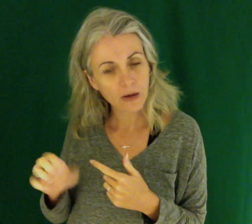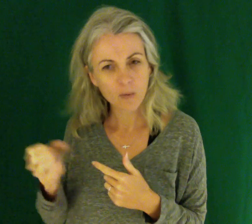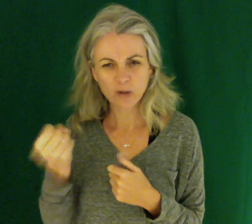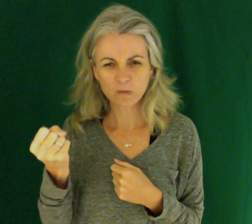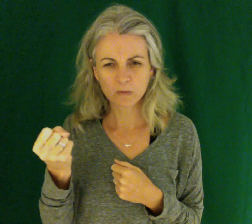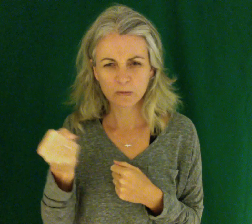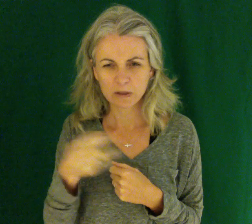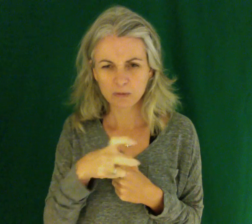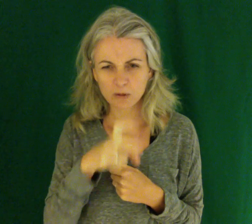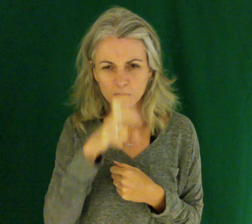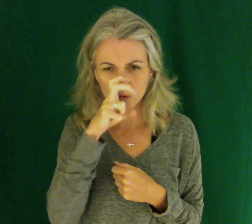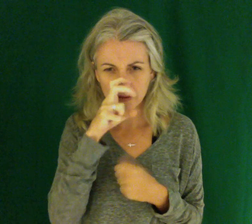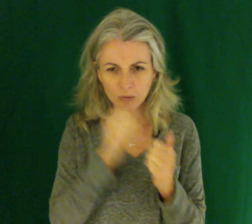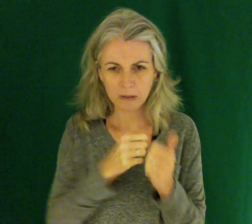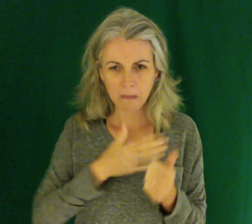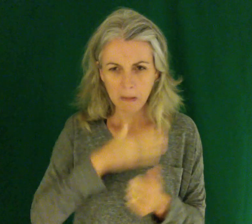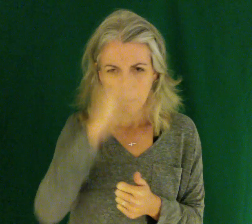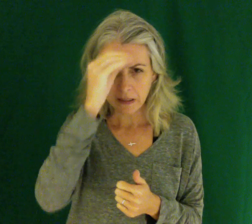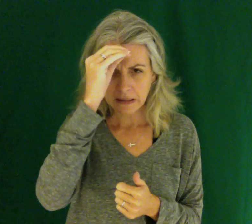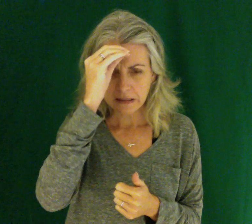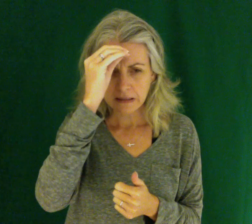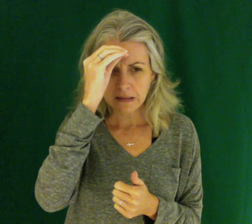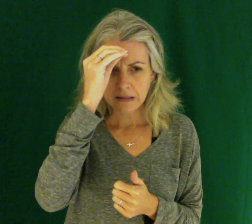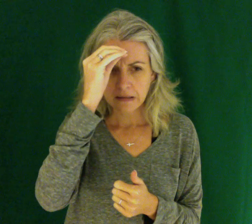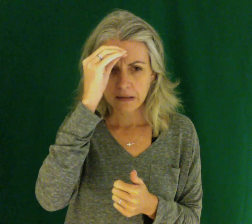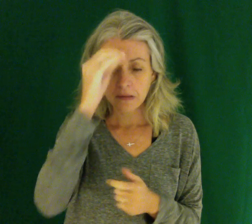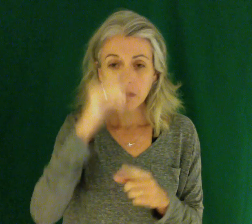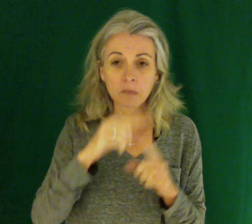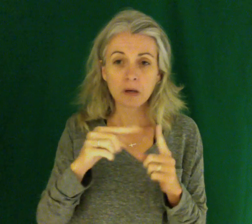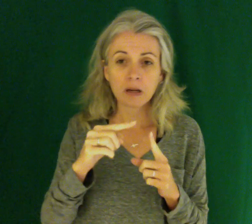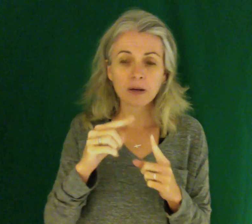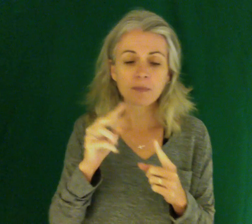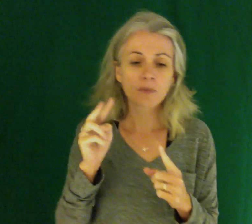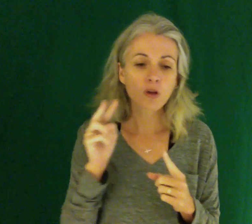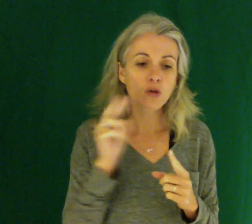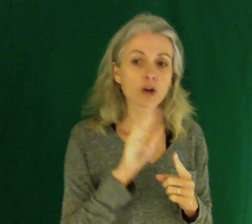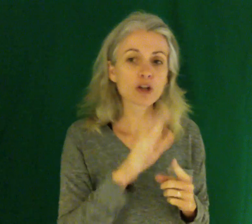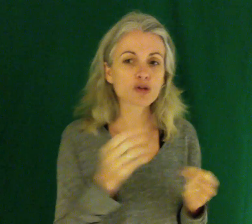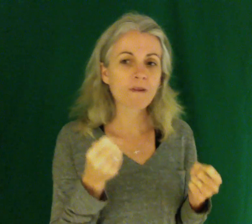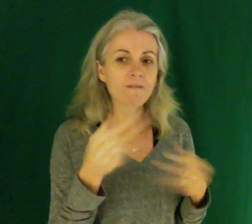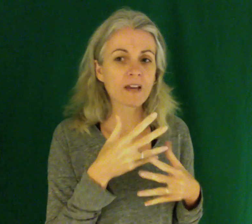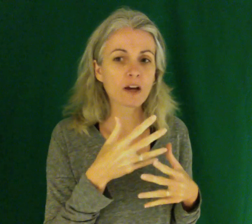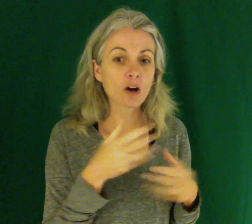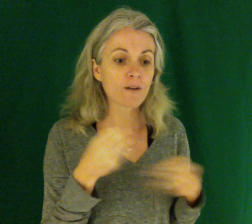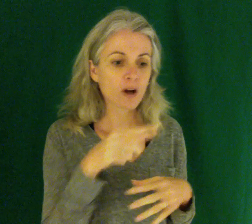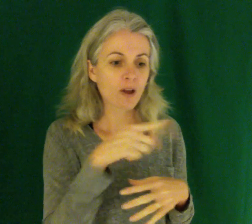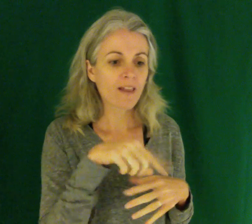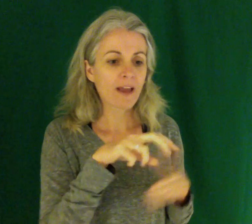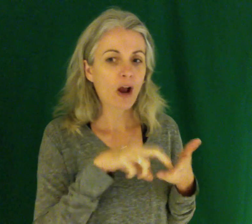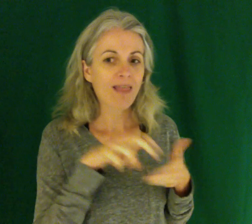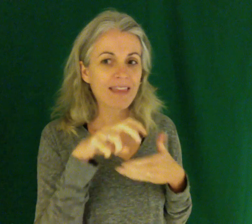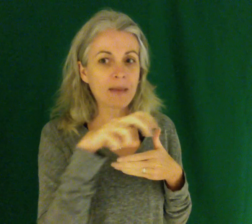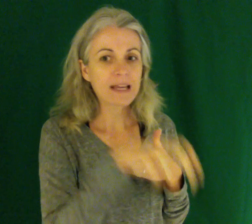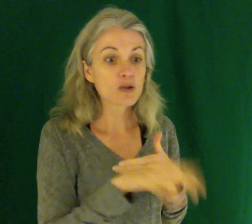and opinions. Face toward your fear, leap into your fear, and my favorite was